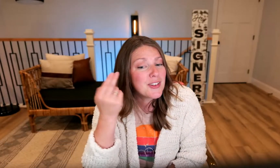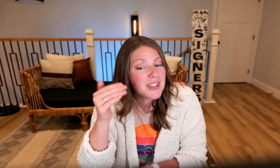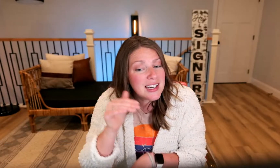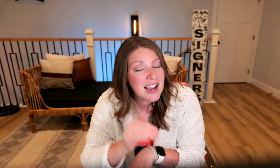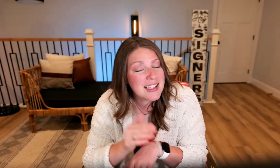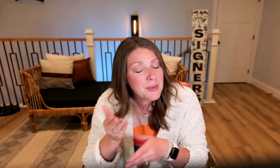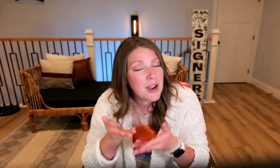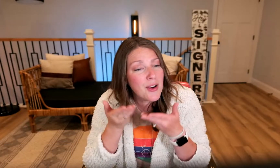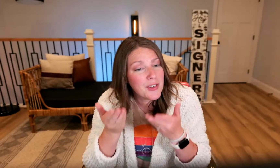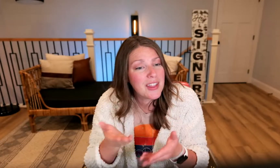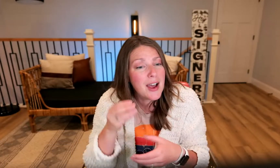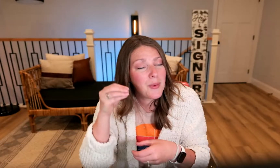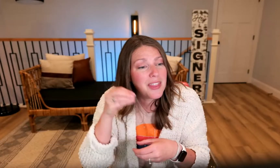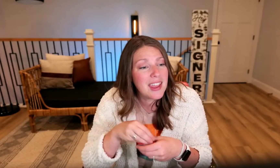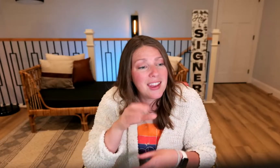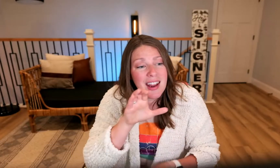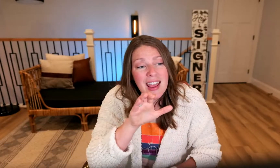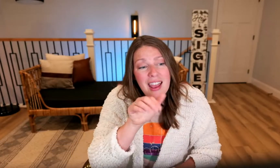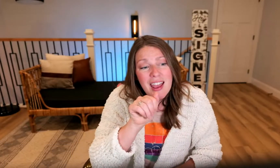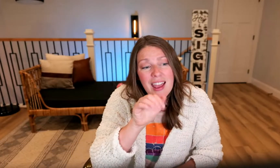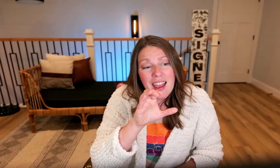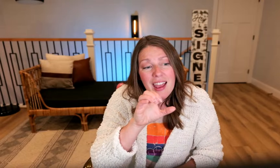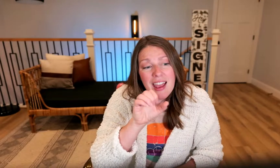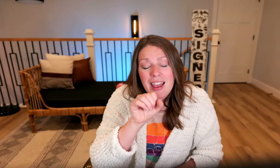Thursday nights that we offer that within